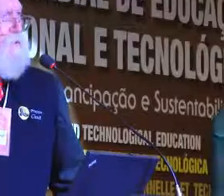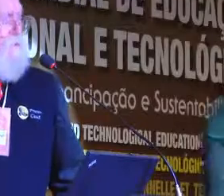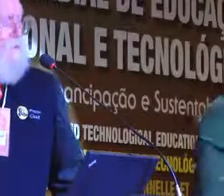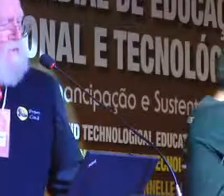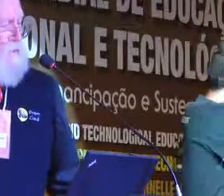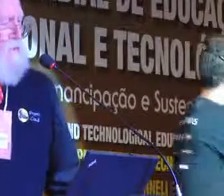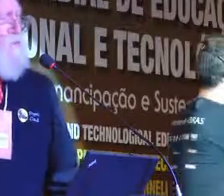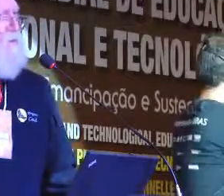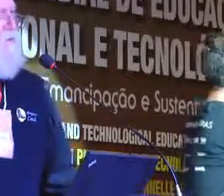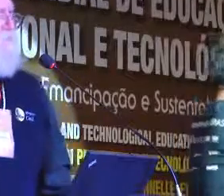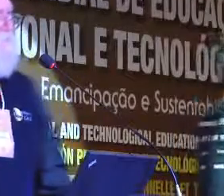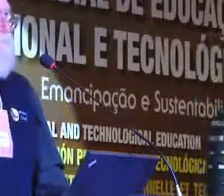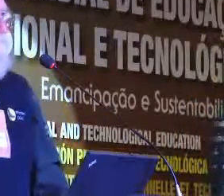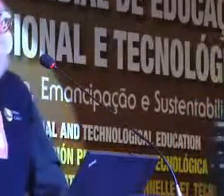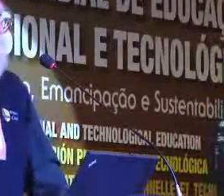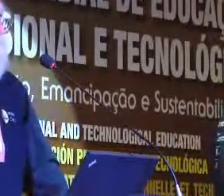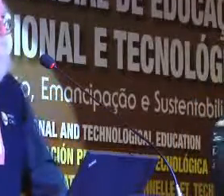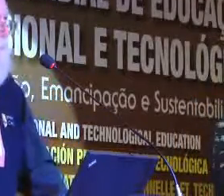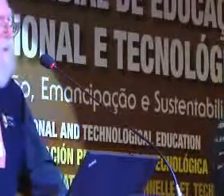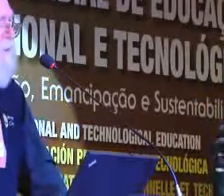system, on a pen drive.